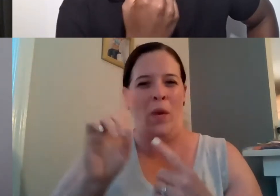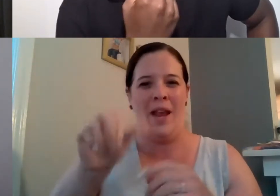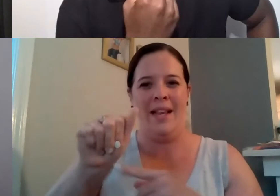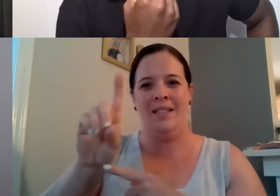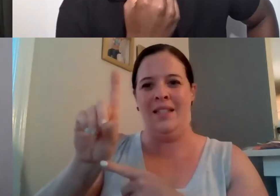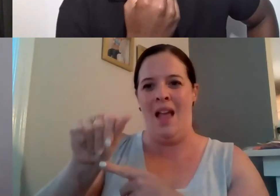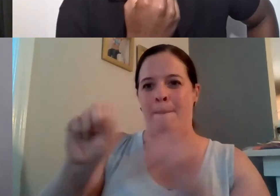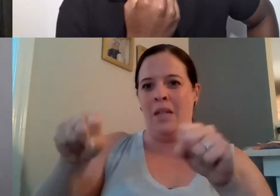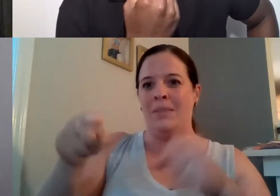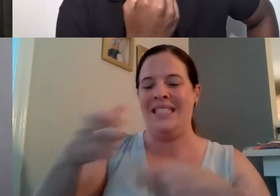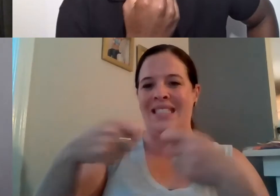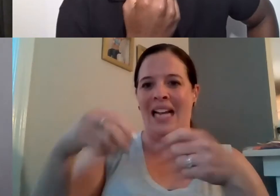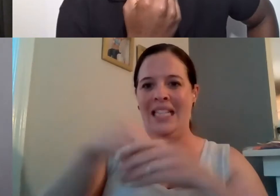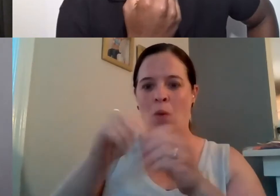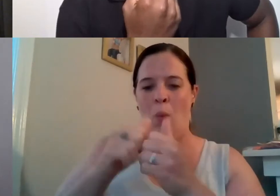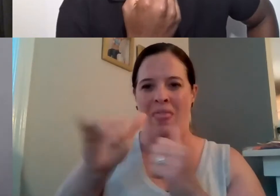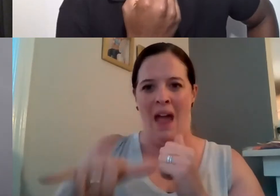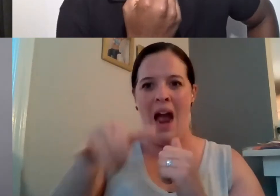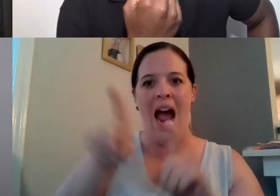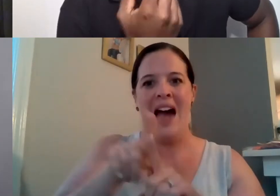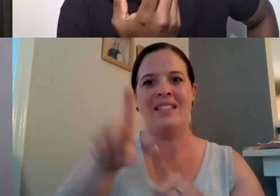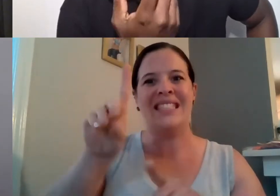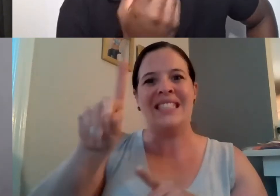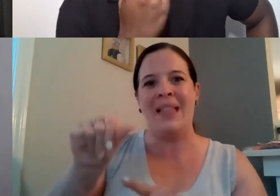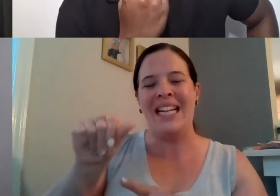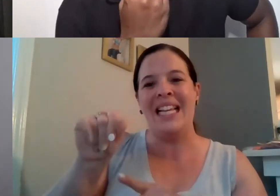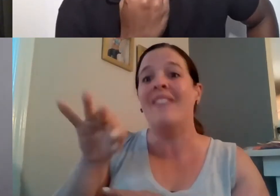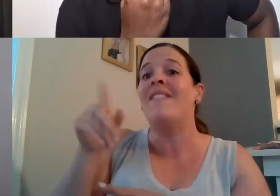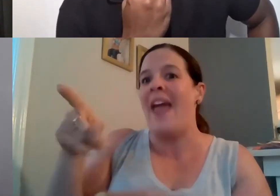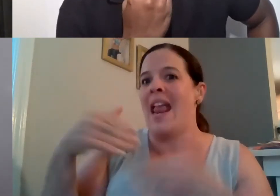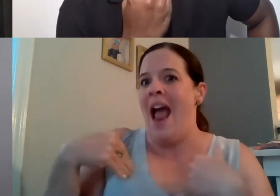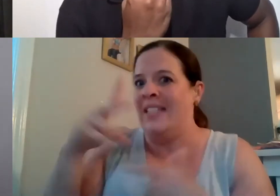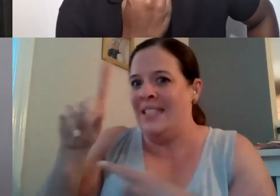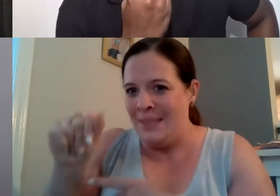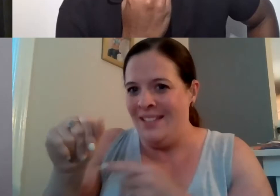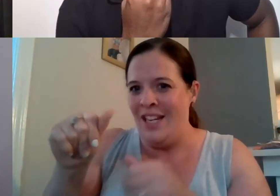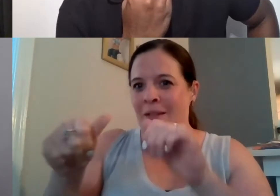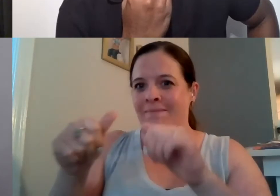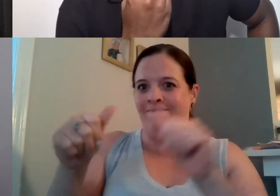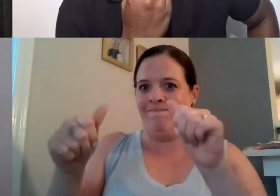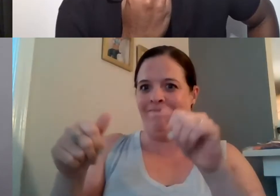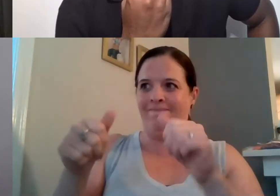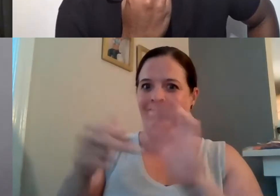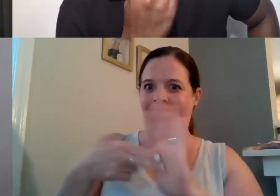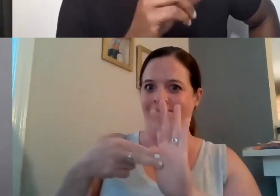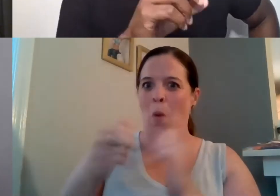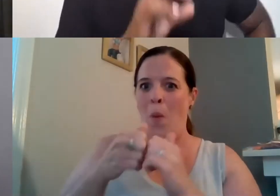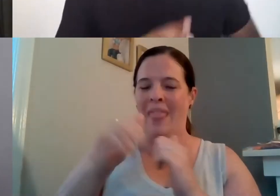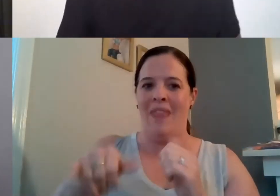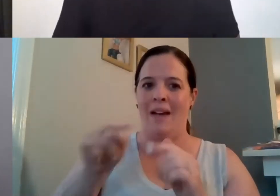be commissioners. So I'm wondering if the ADA, protecting people with disabilities, people who have